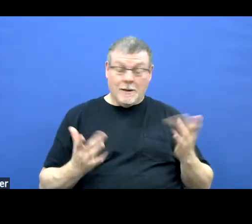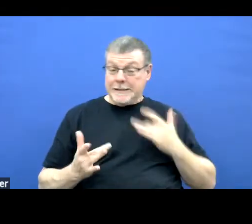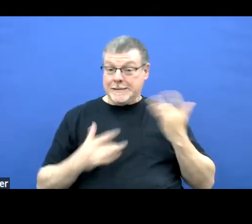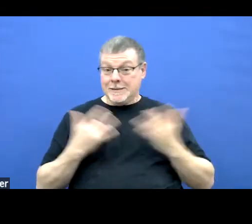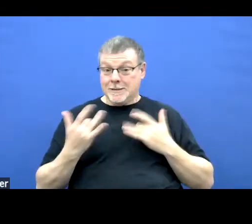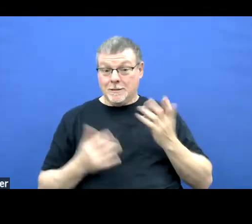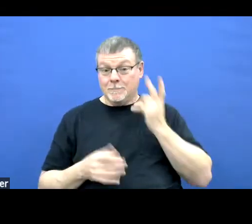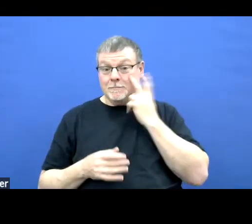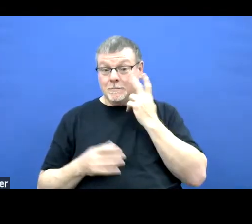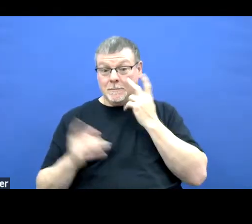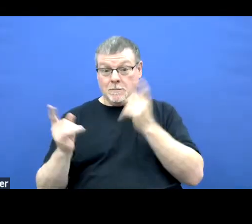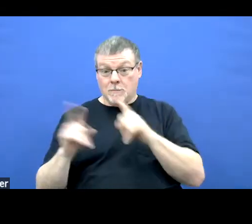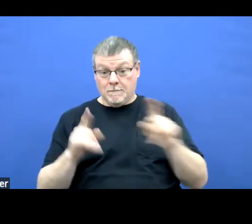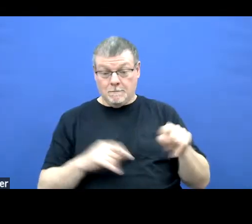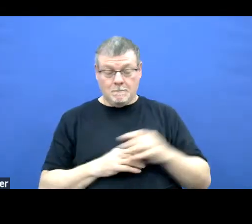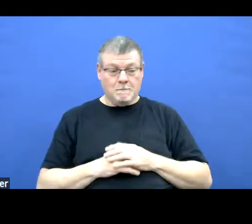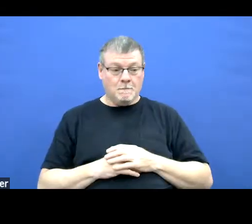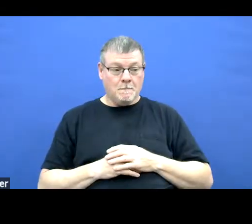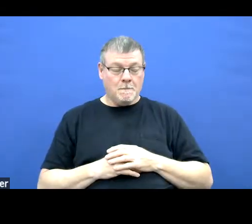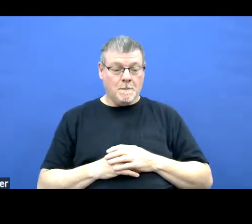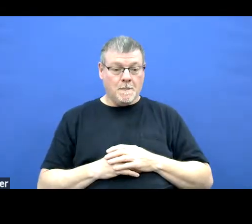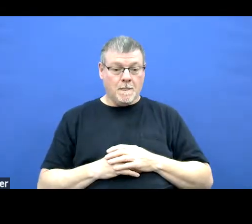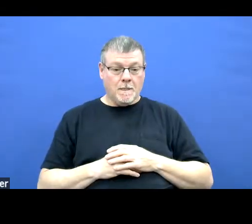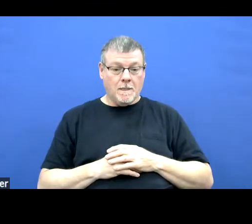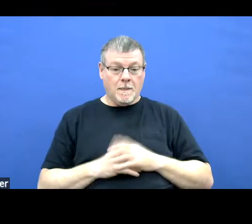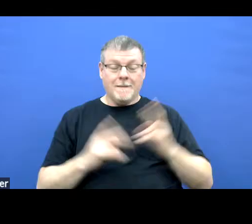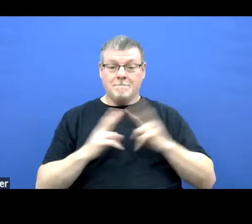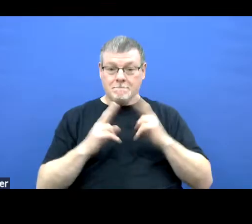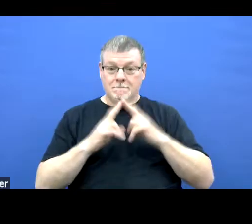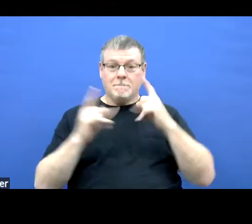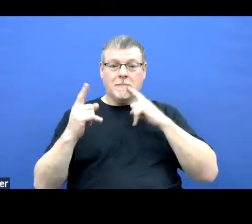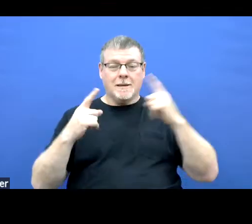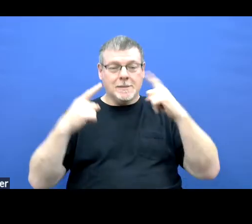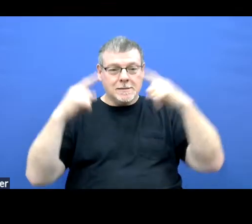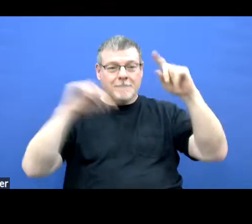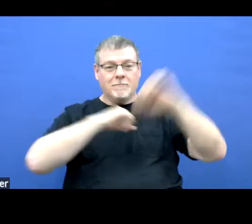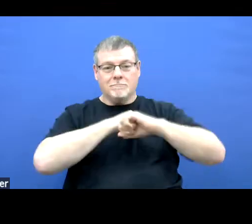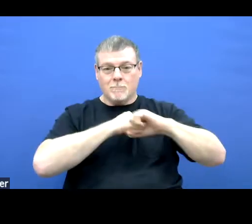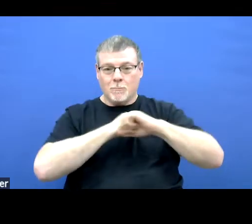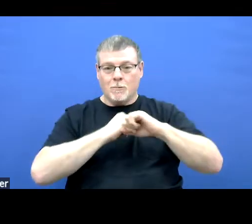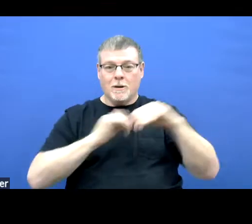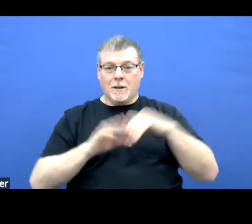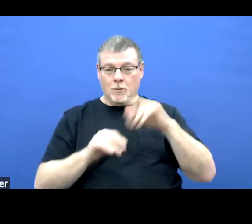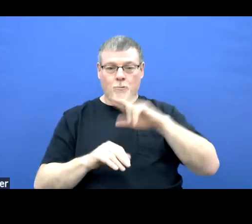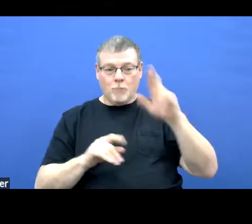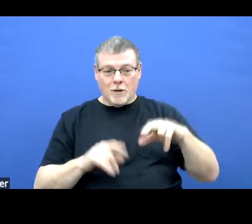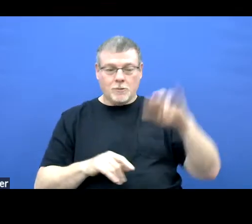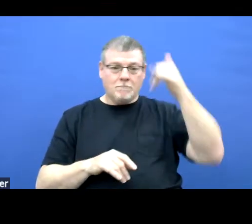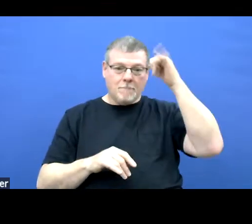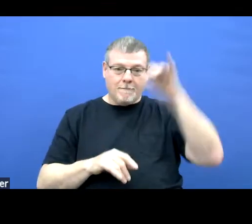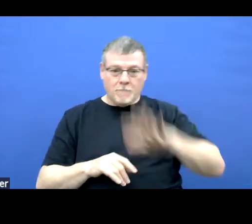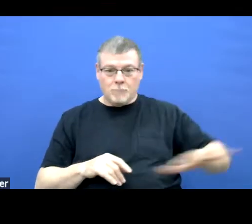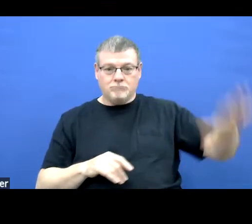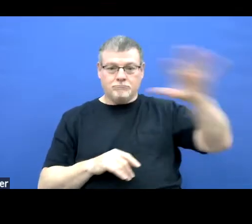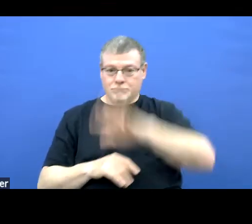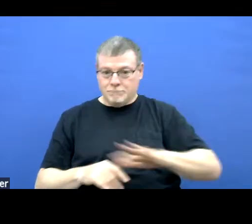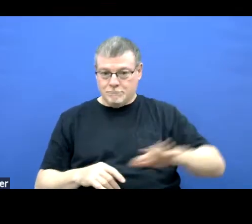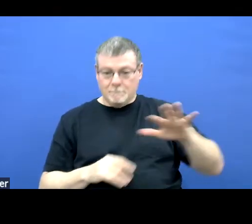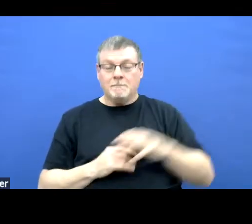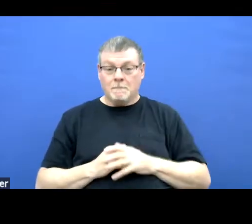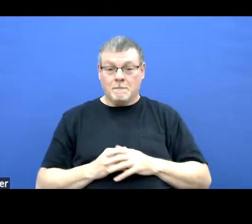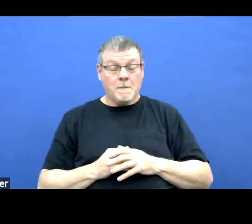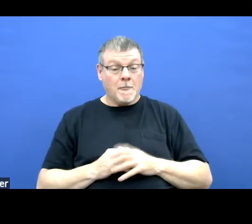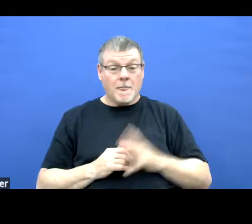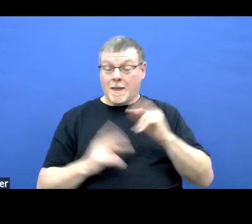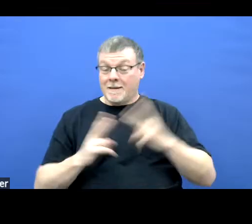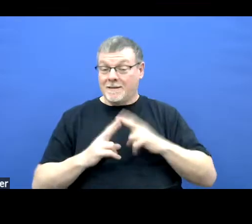exciting, and we'll see what happens. Again, these very successful promoters in the Rochester Buffalo region, and they're